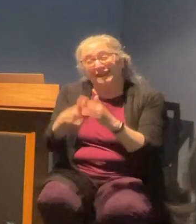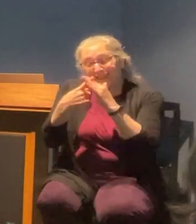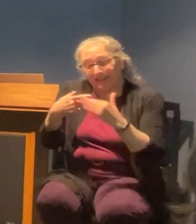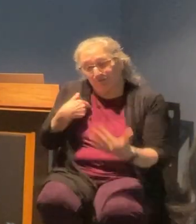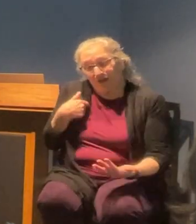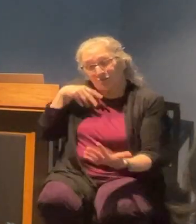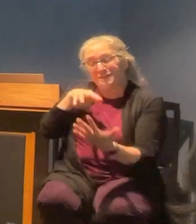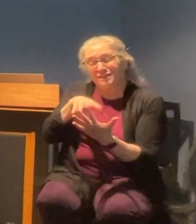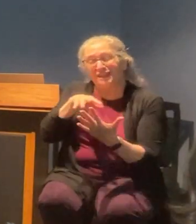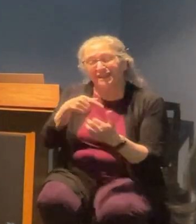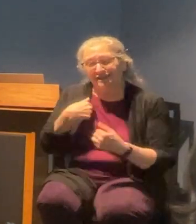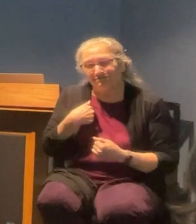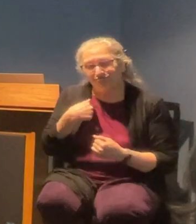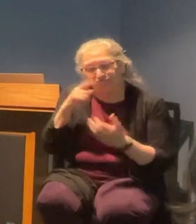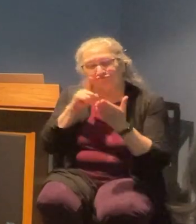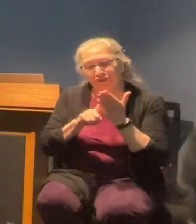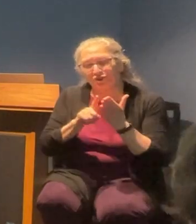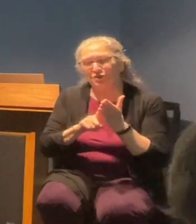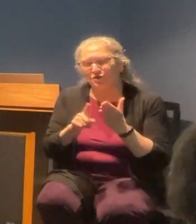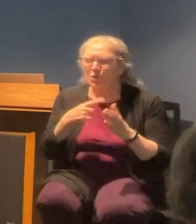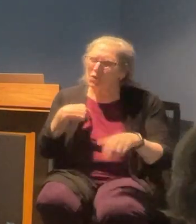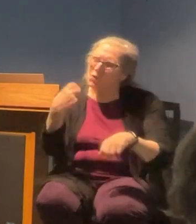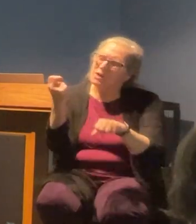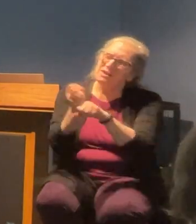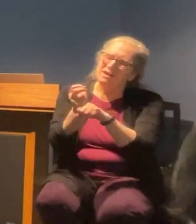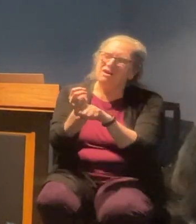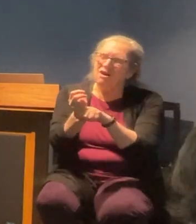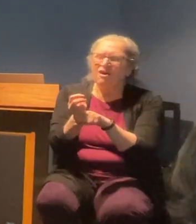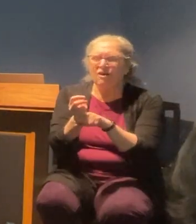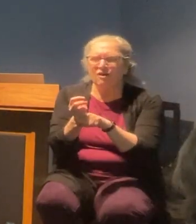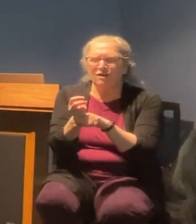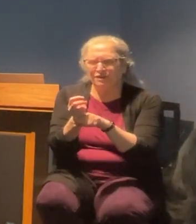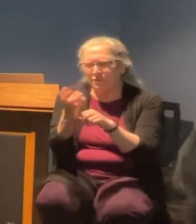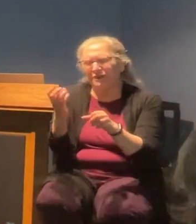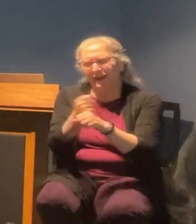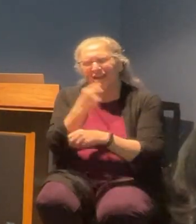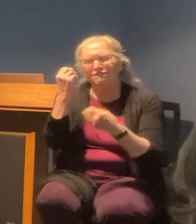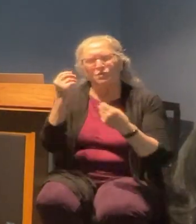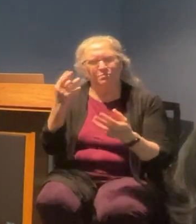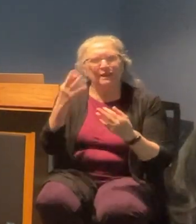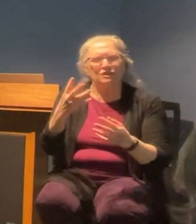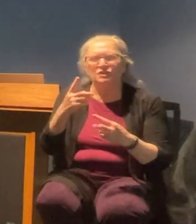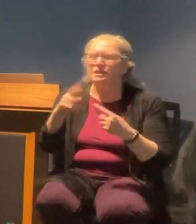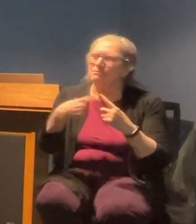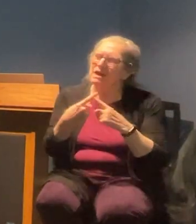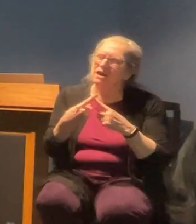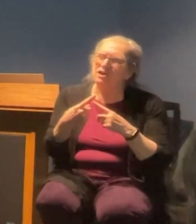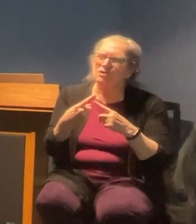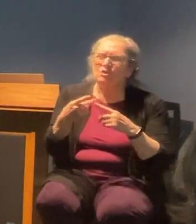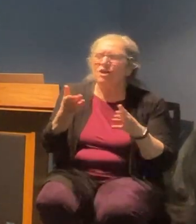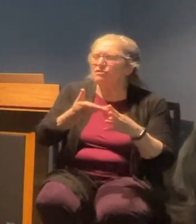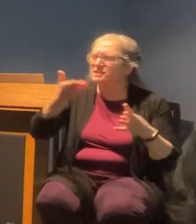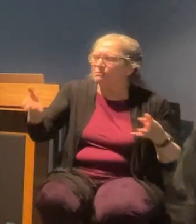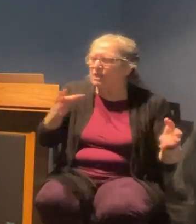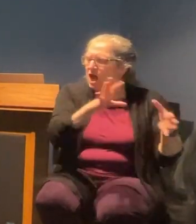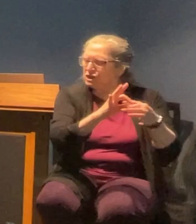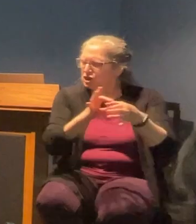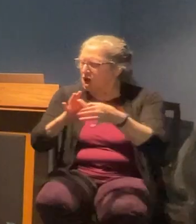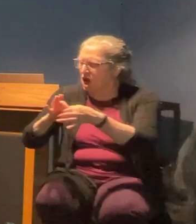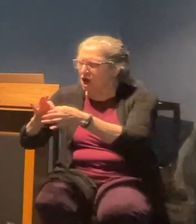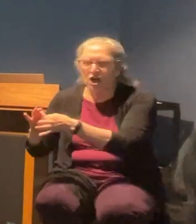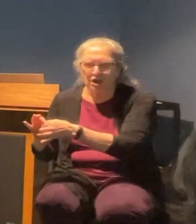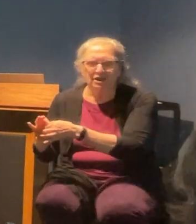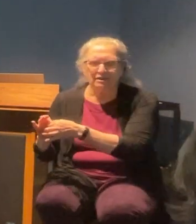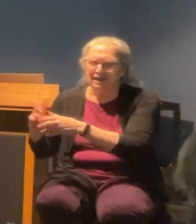of hard to get the information about the supply chain and like what's going on with the